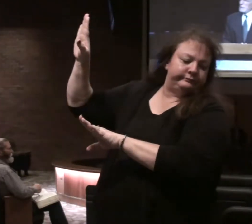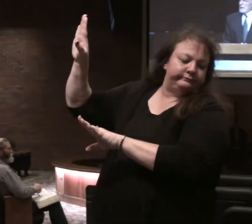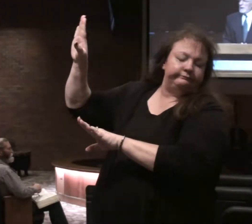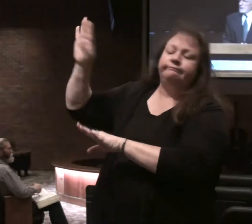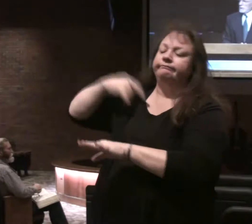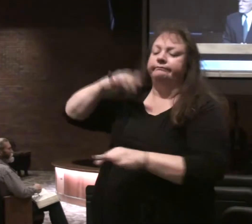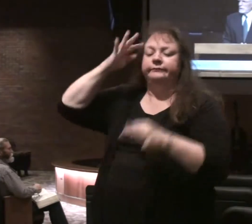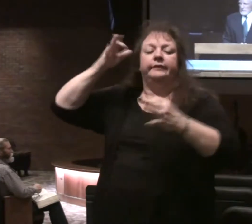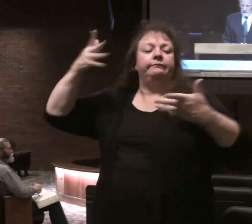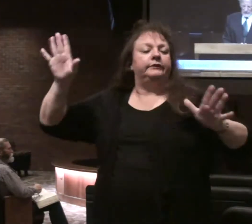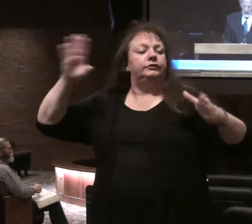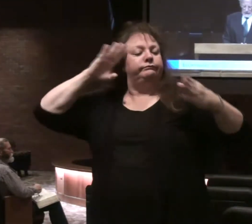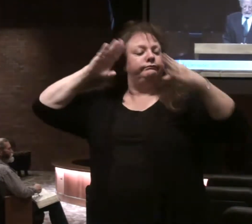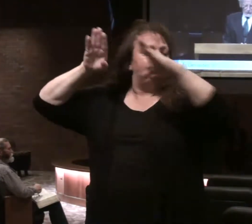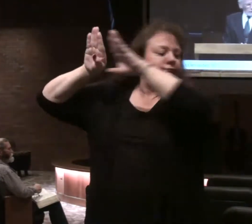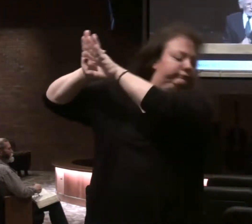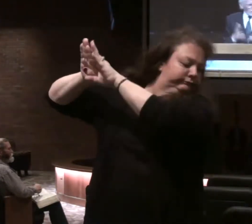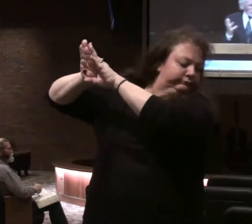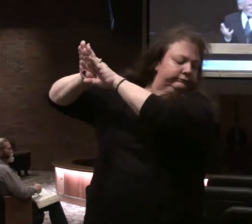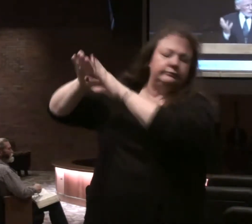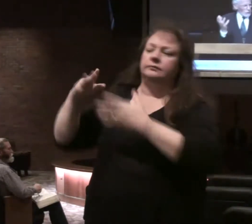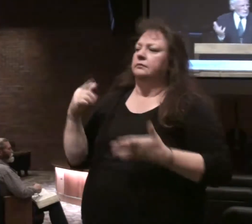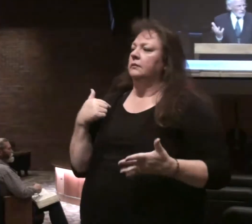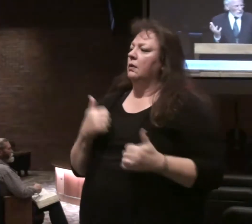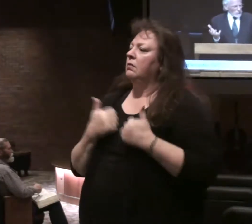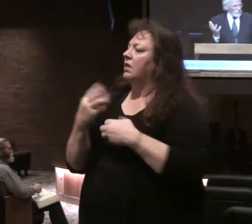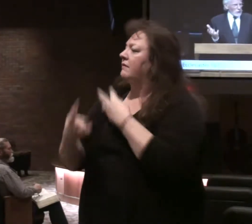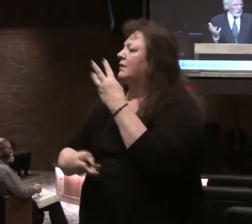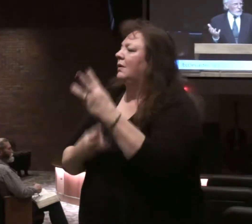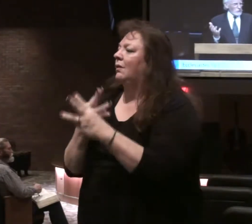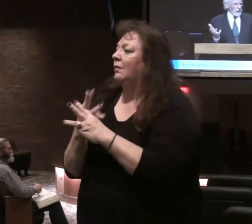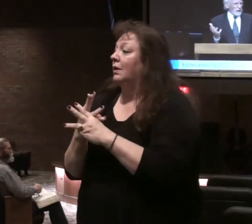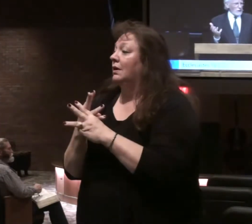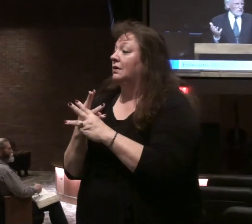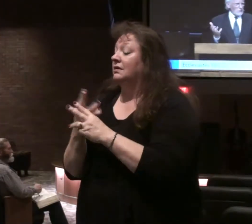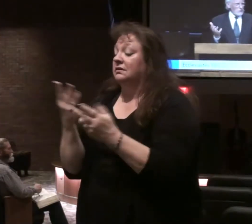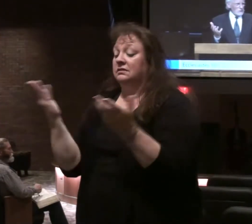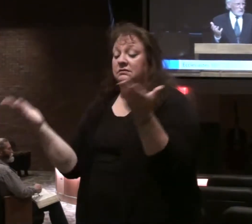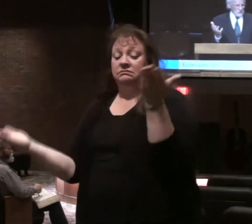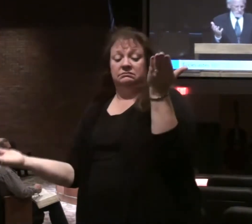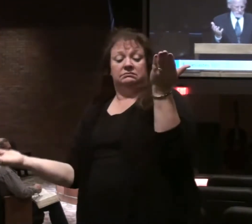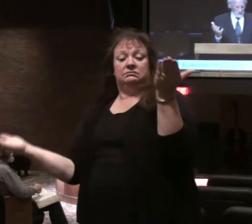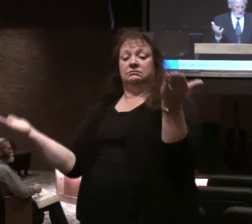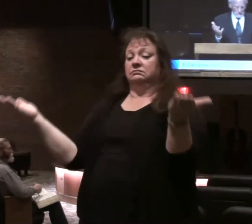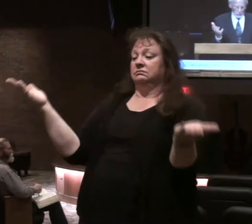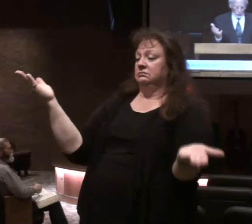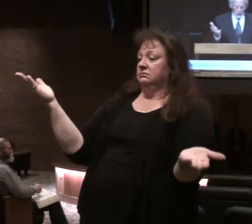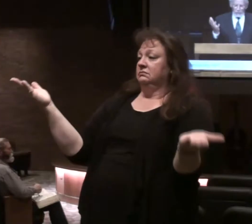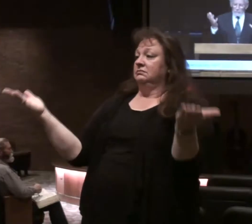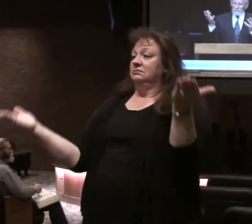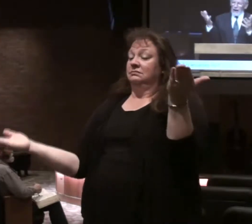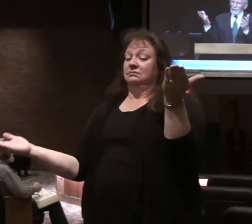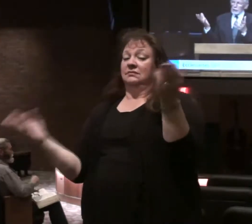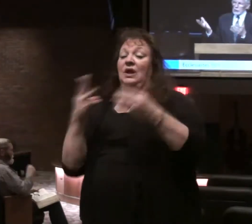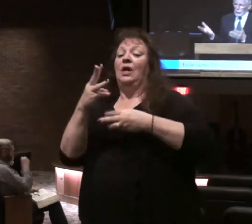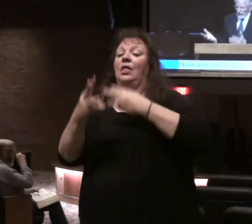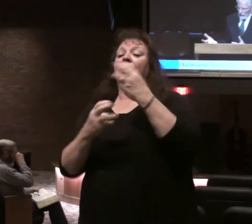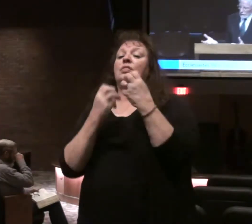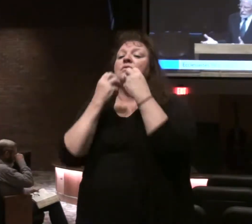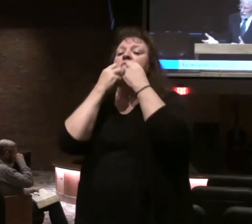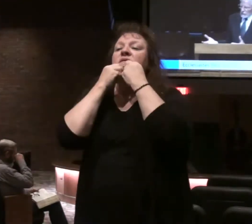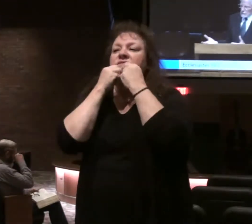up their minds. So we live in a world where if you're going to put it on the scale, the world